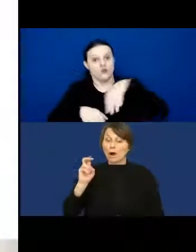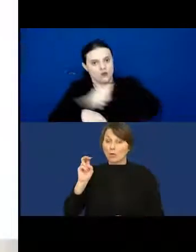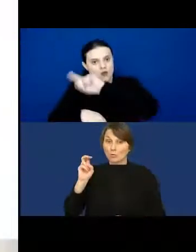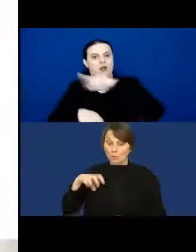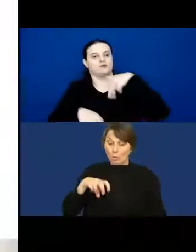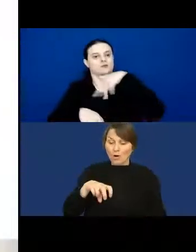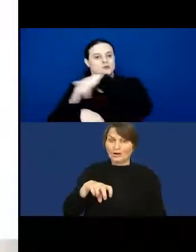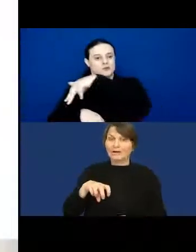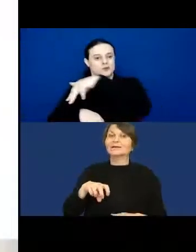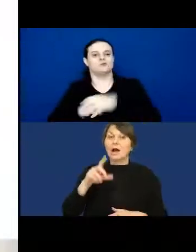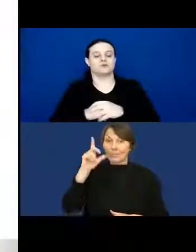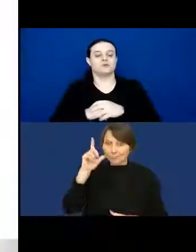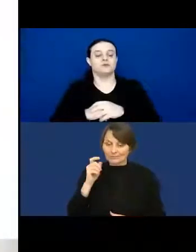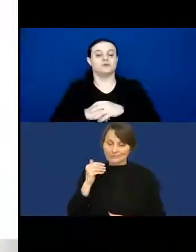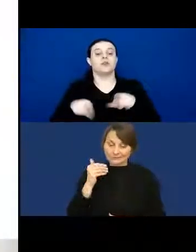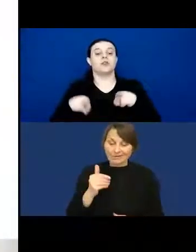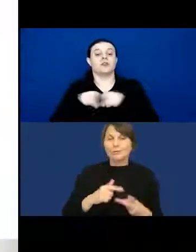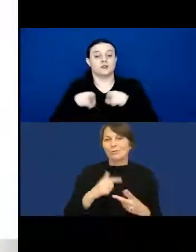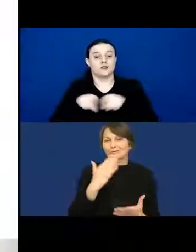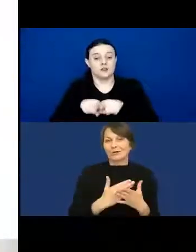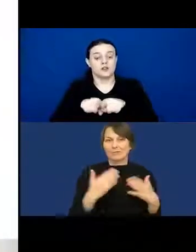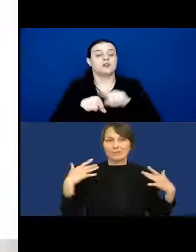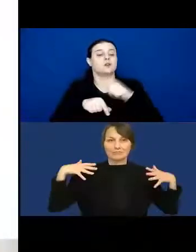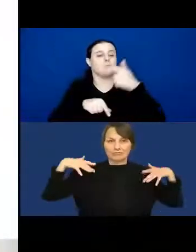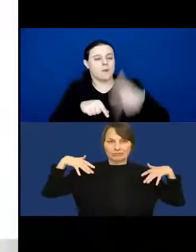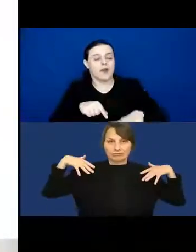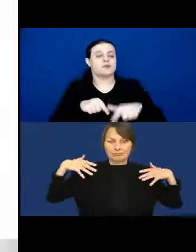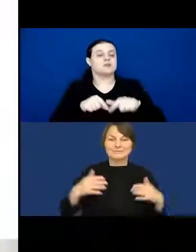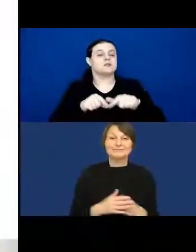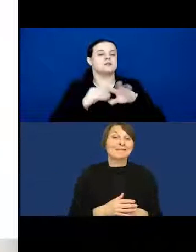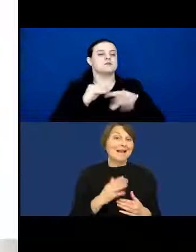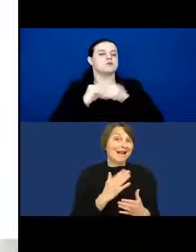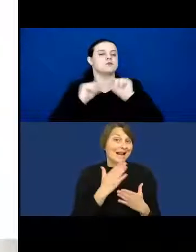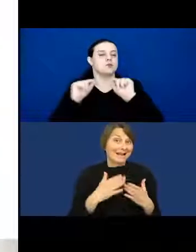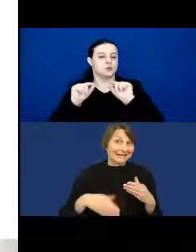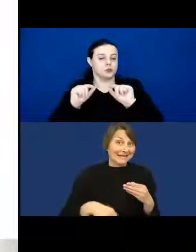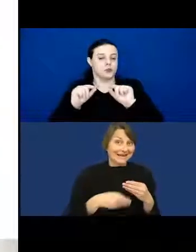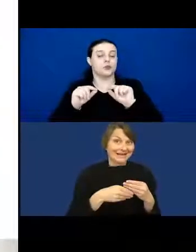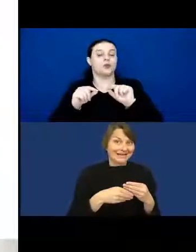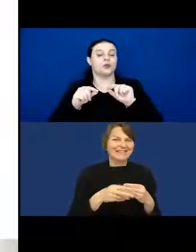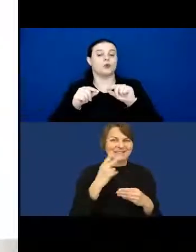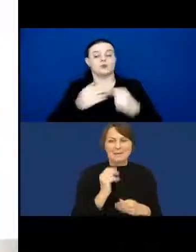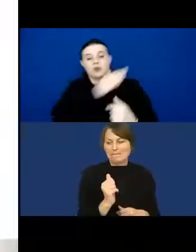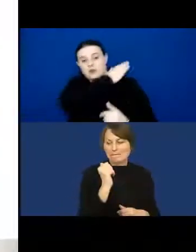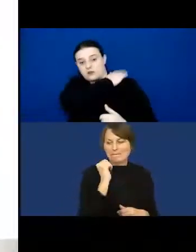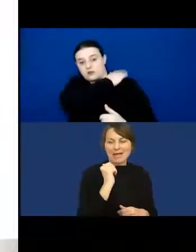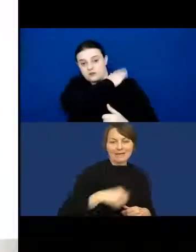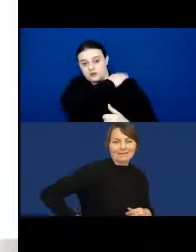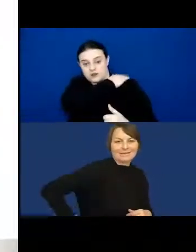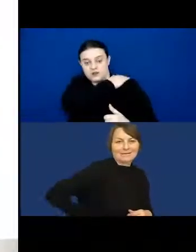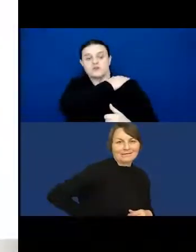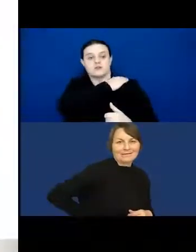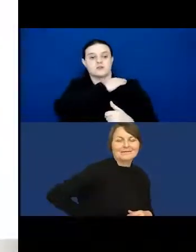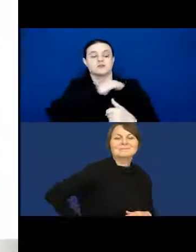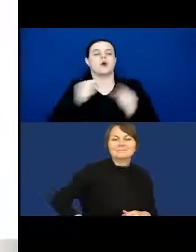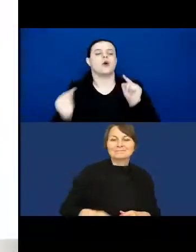signals. And the latest addition to the vest is located on the back. We have